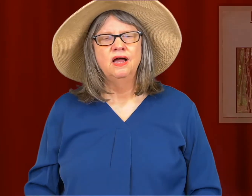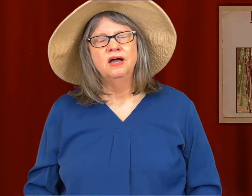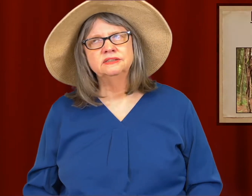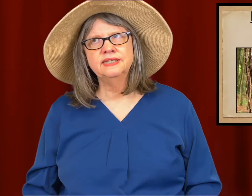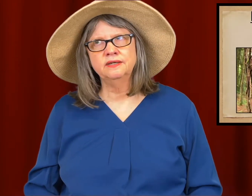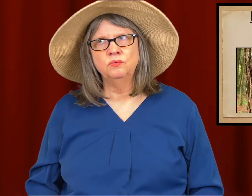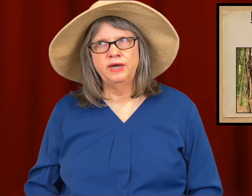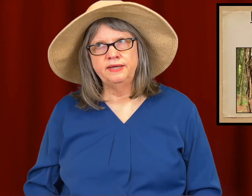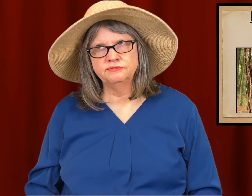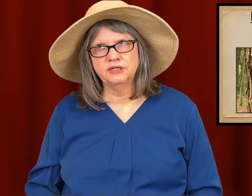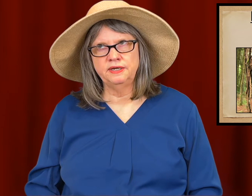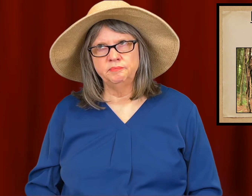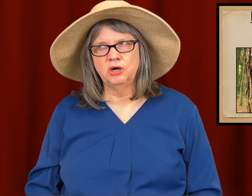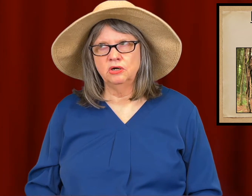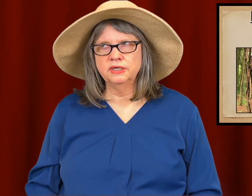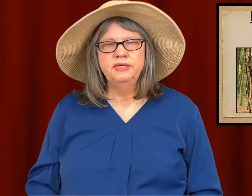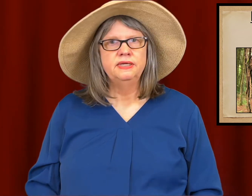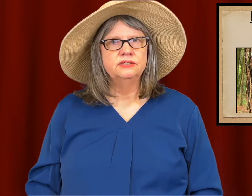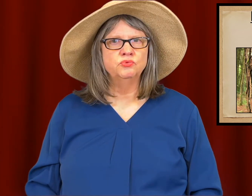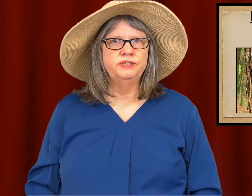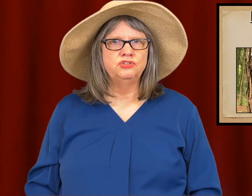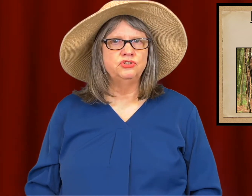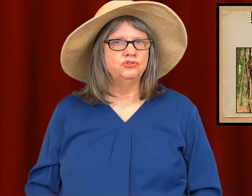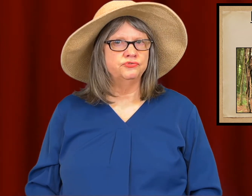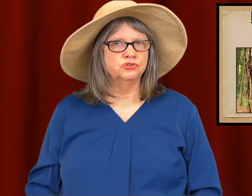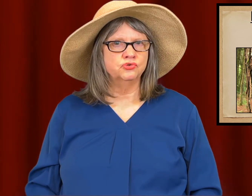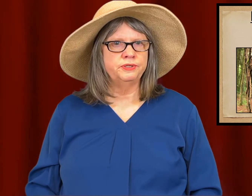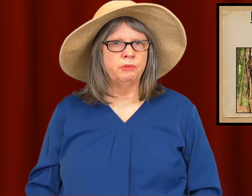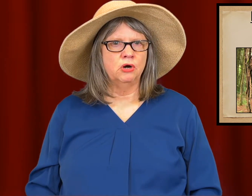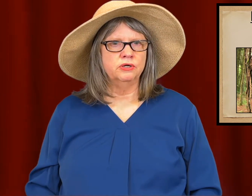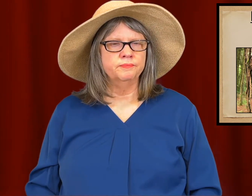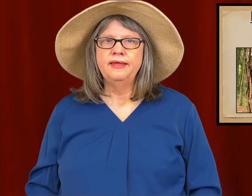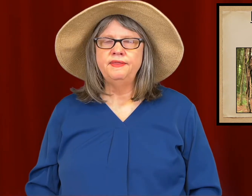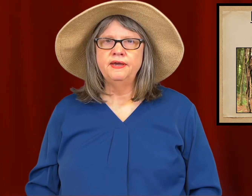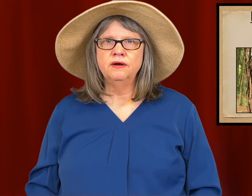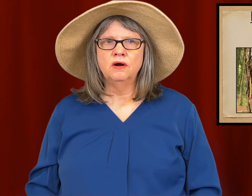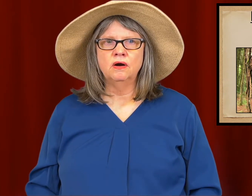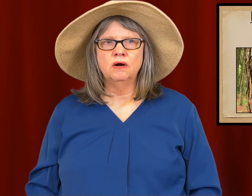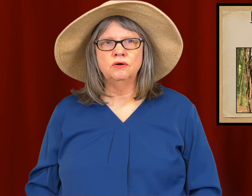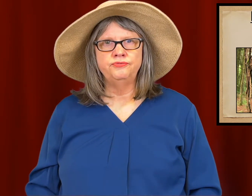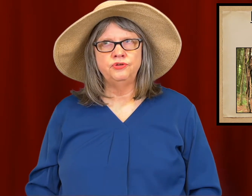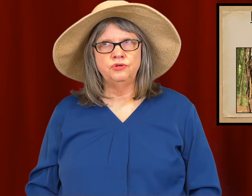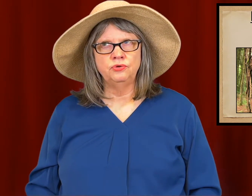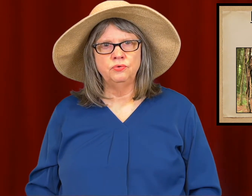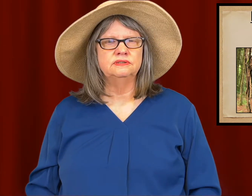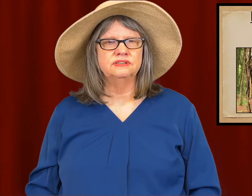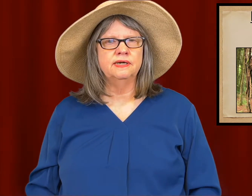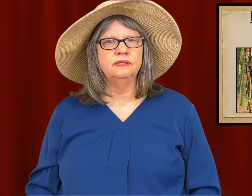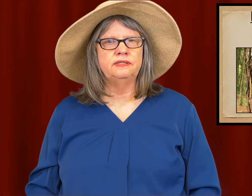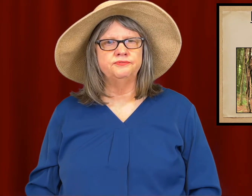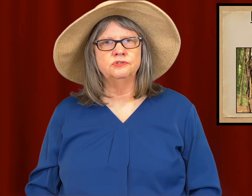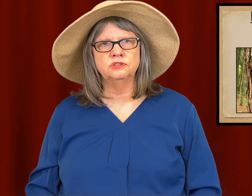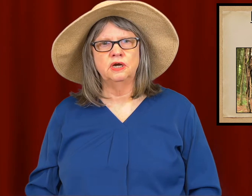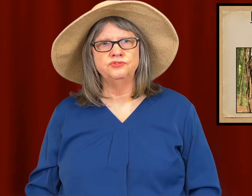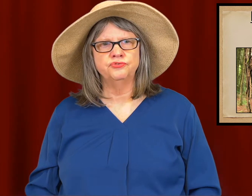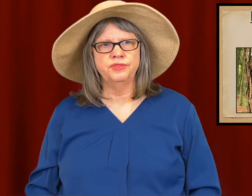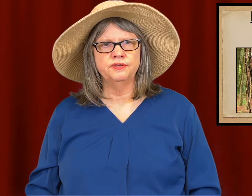A second way of signing bark is when it's used for tree bark, and there are a few slightly different signs for this.